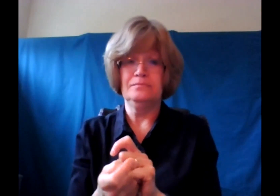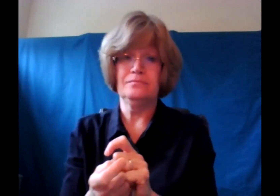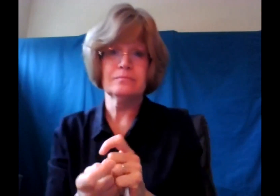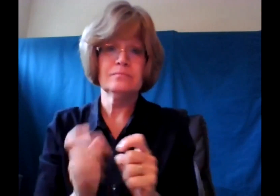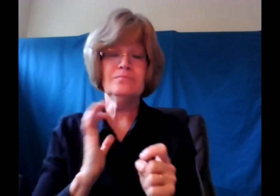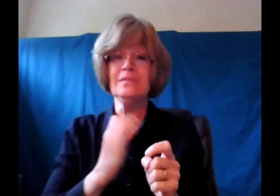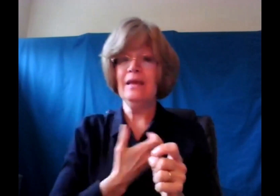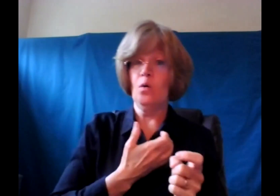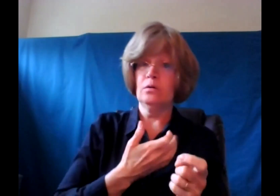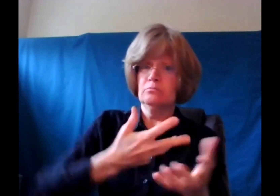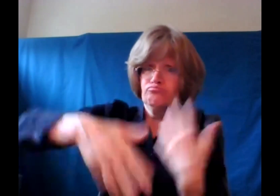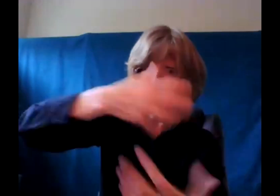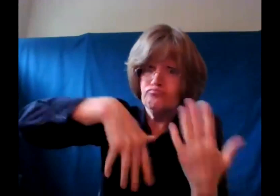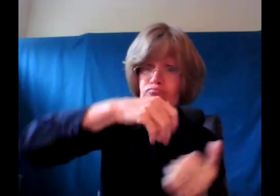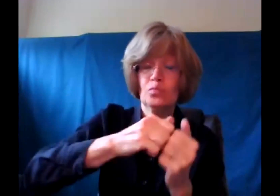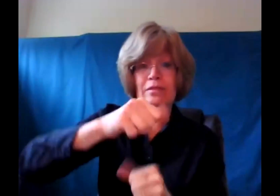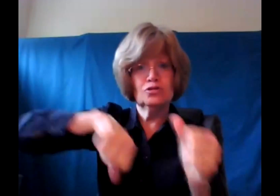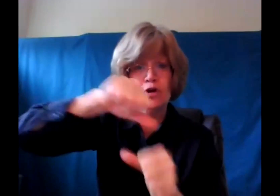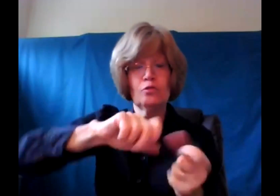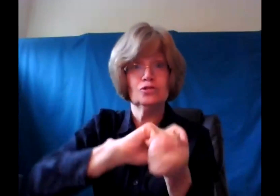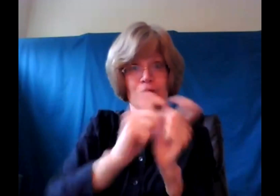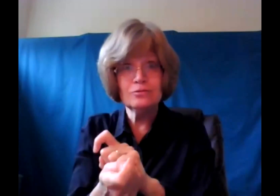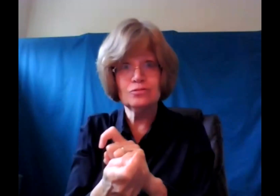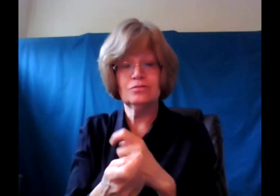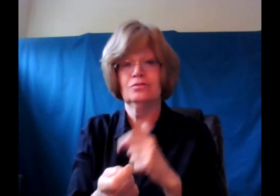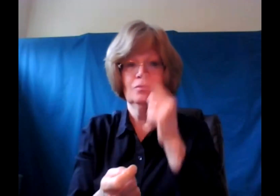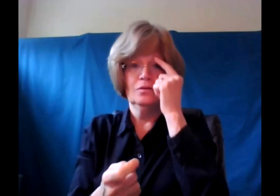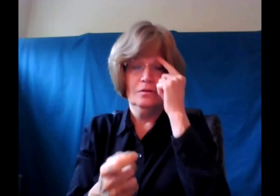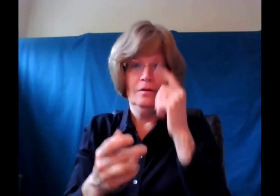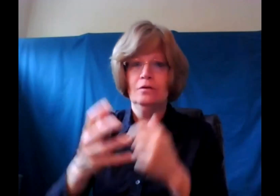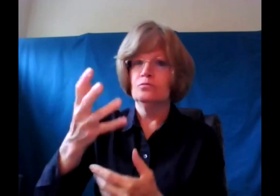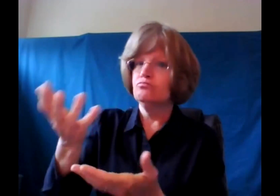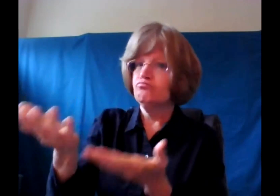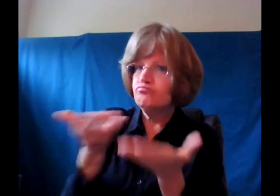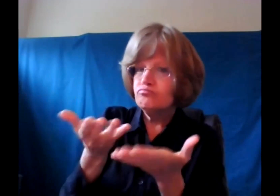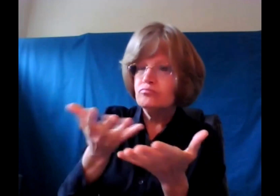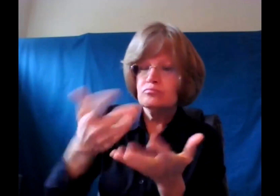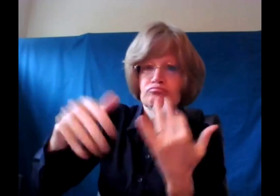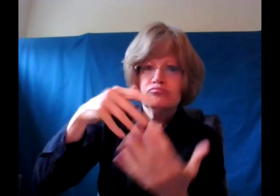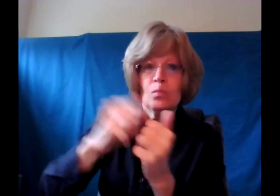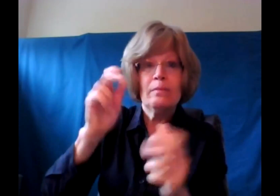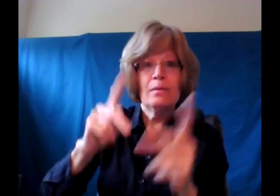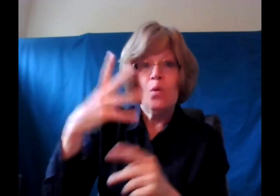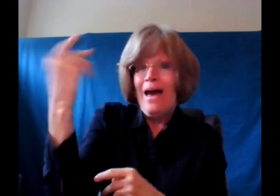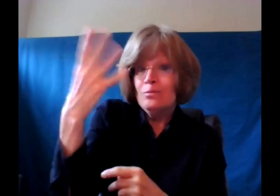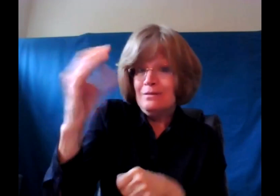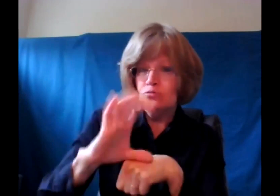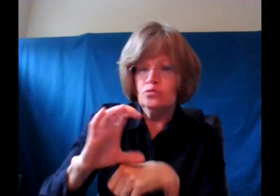changes how we treat each other. It changes how we treat people outside of these walls.